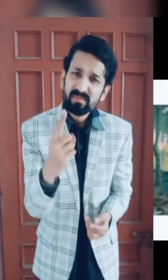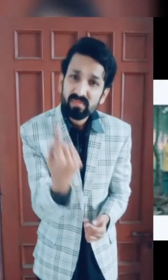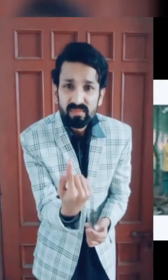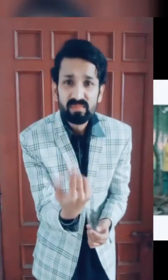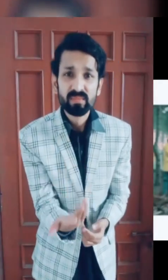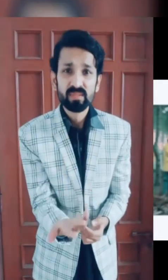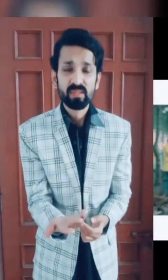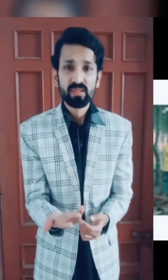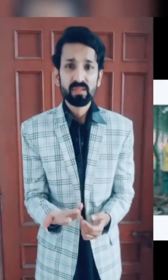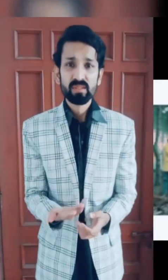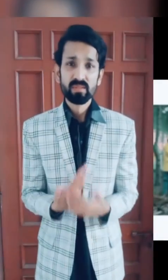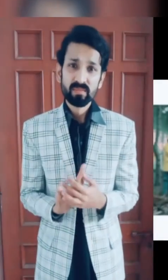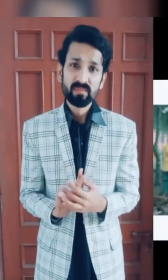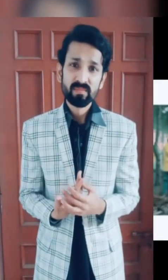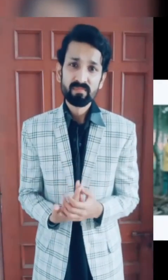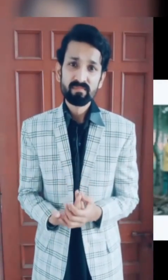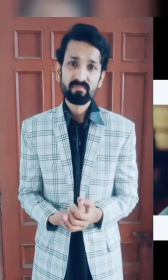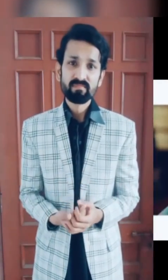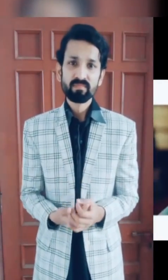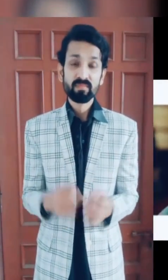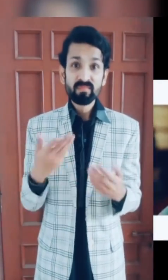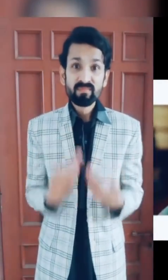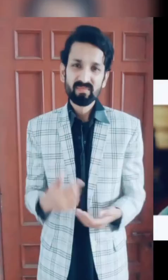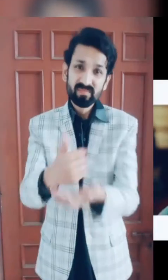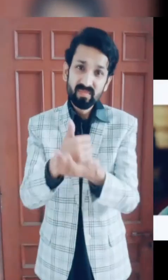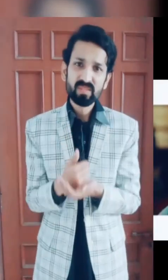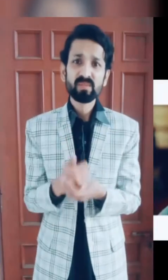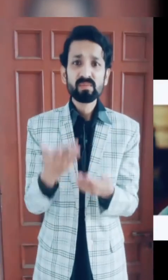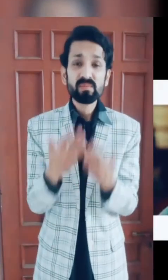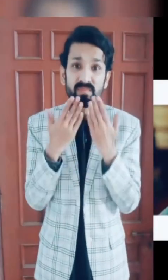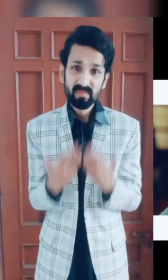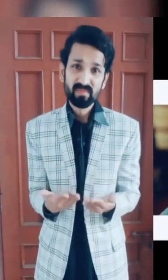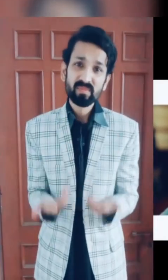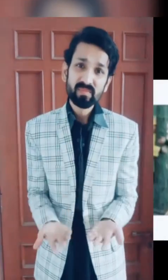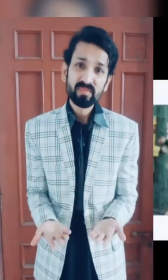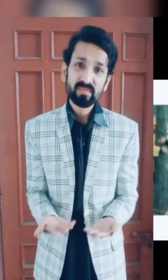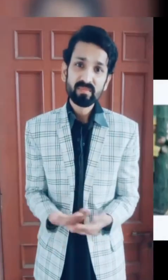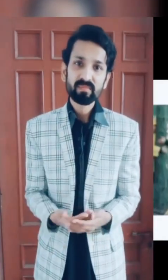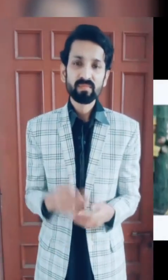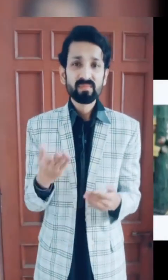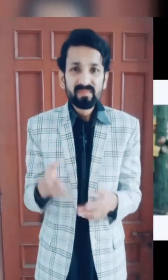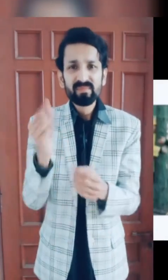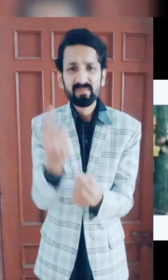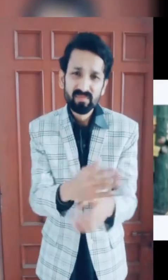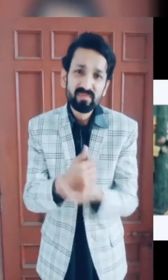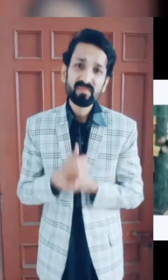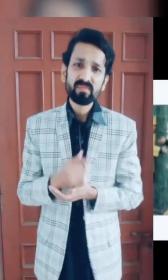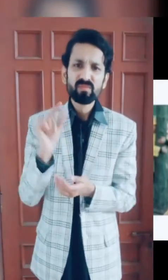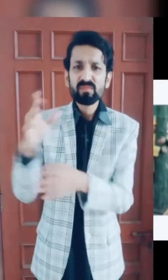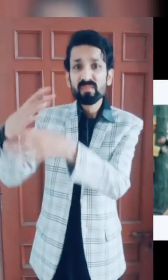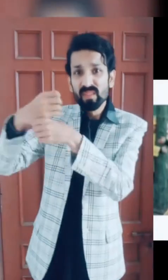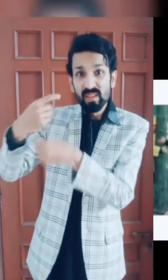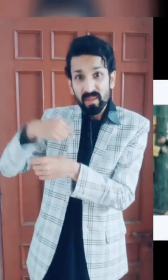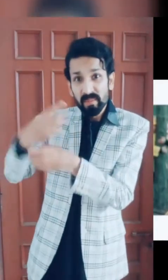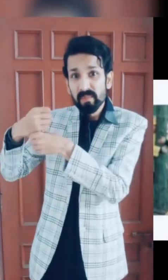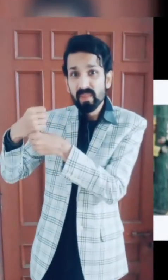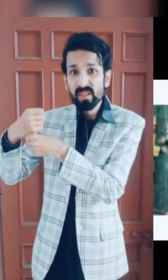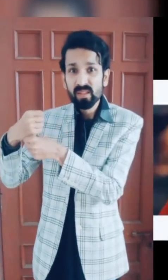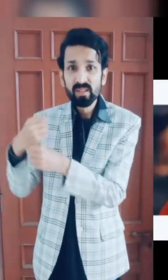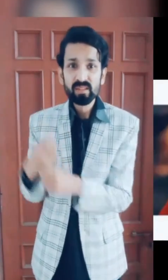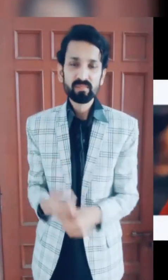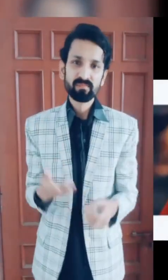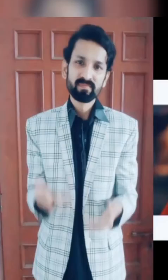Pas seulement quelques-uns d'entre nous. Have more opportunities at school. Plus de chances dans notre vie